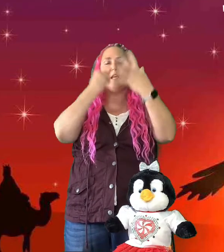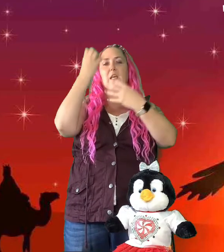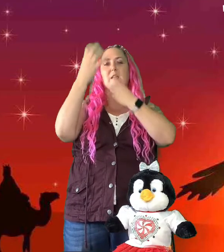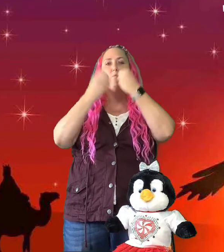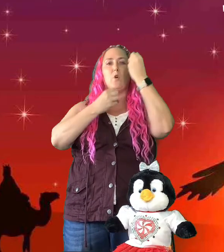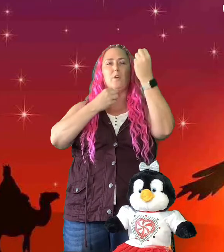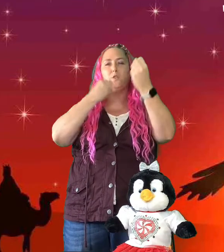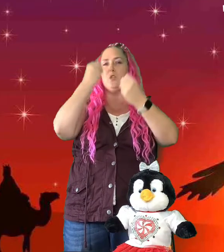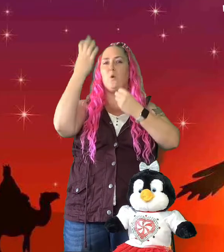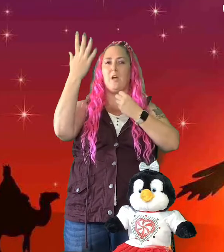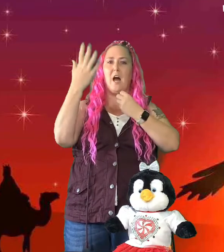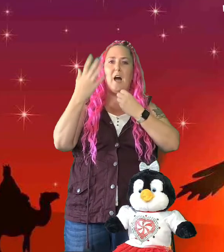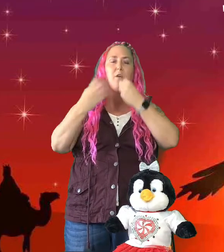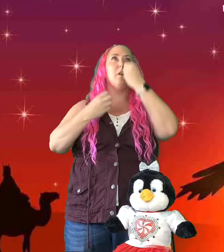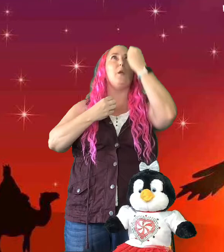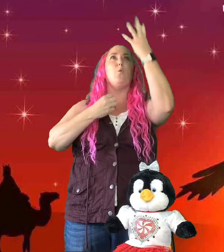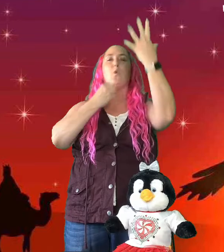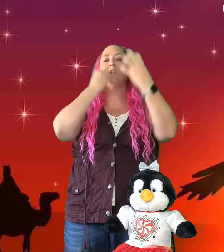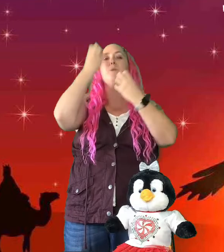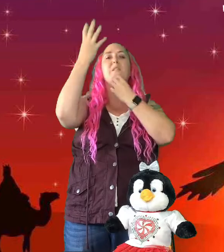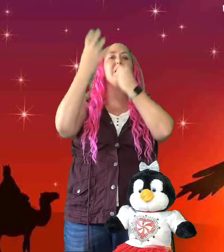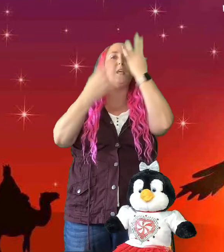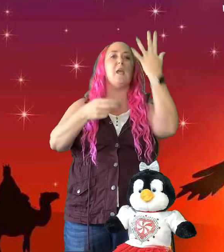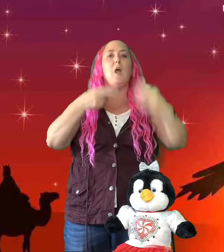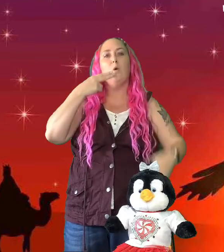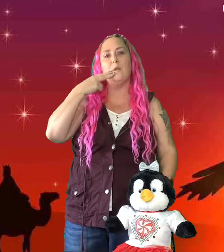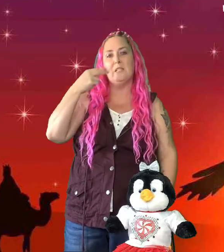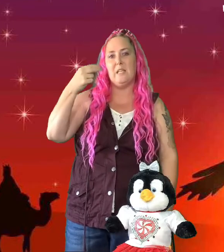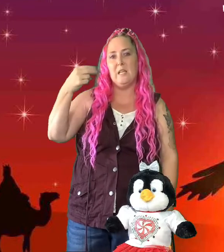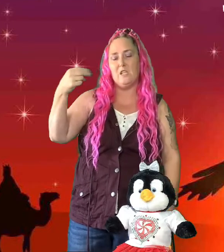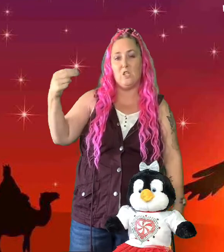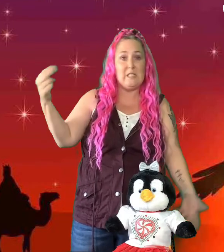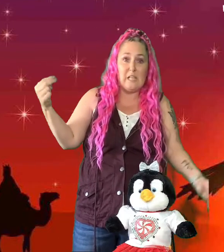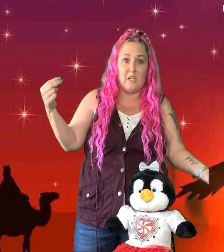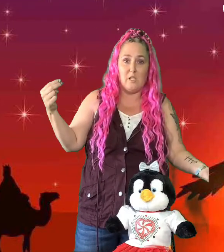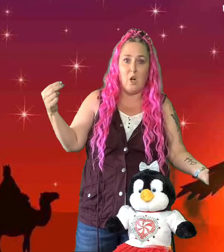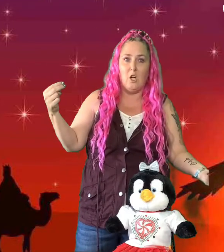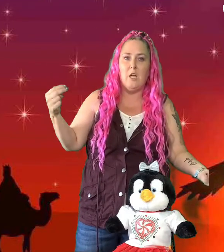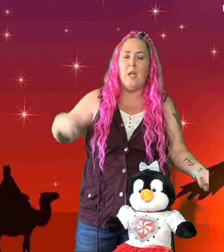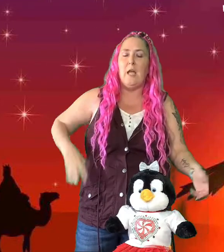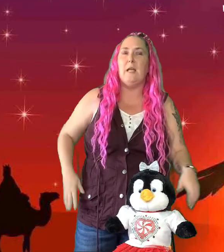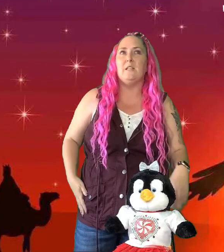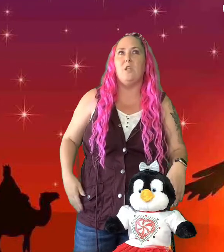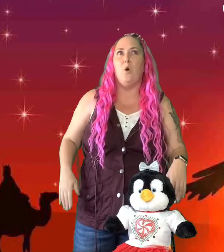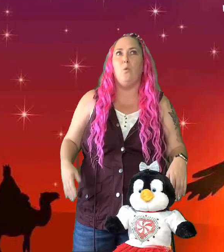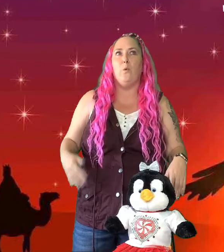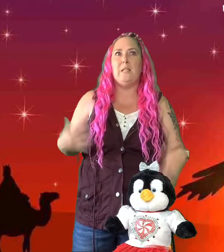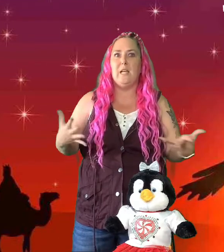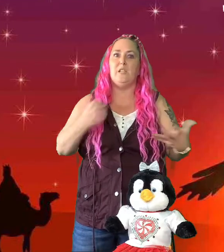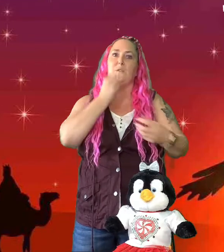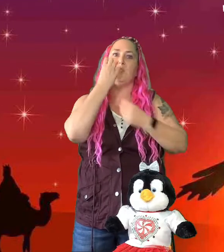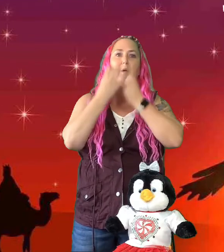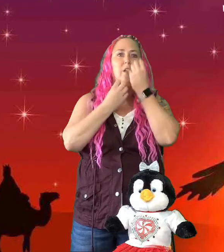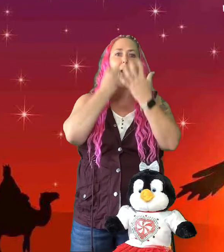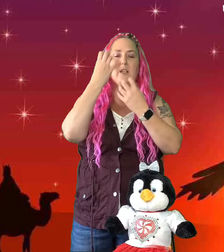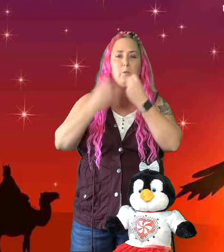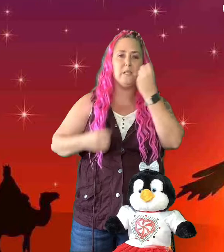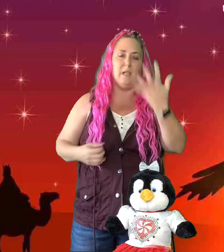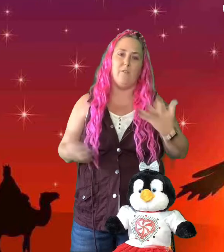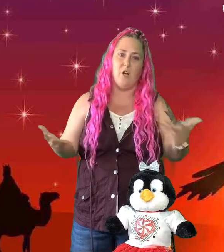is more usually toward God or like worship singing, where this singing is just singing a song. And so we tend to use this one a lot because we sing for God a